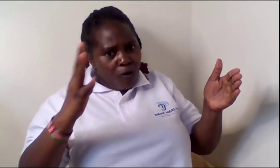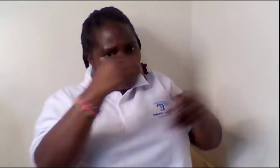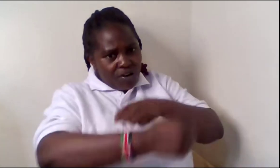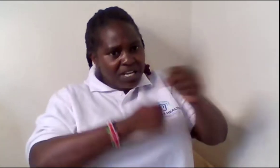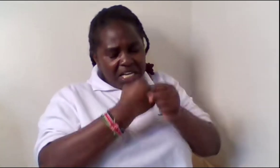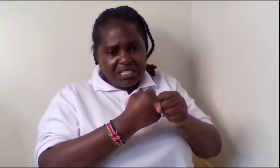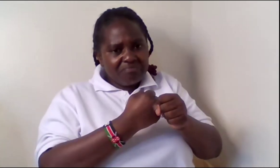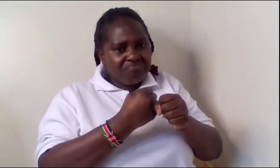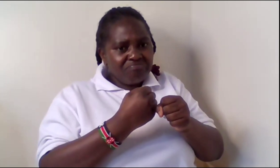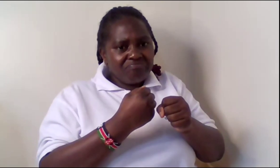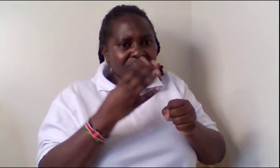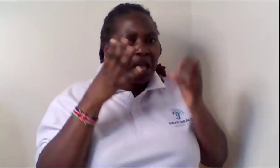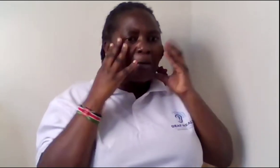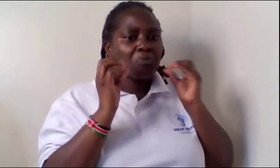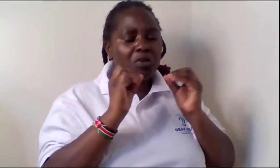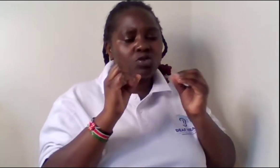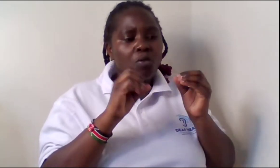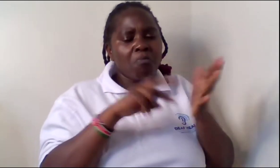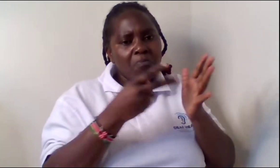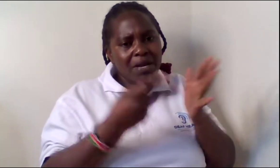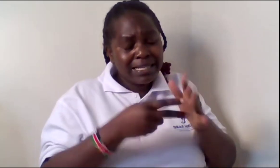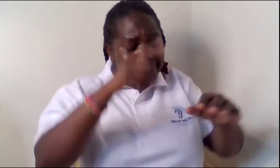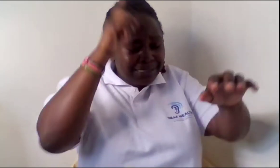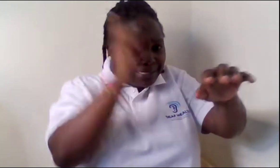we recommend once someone is sexually active,